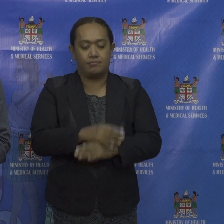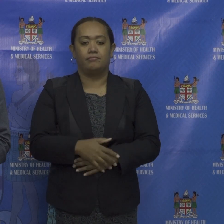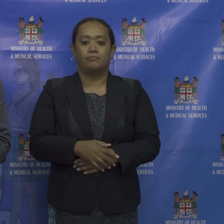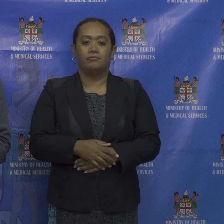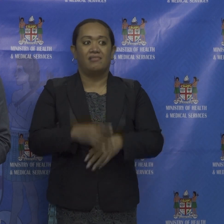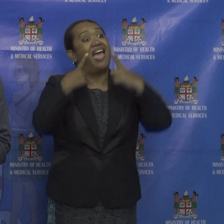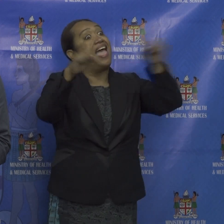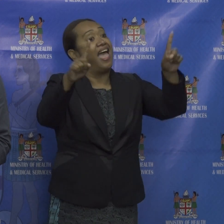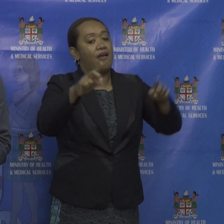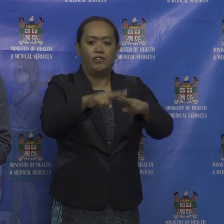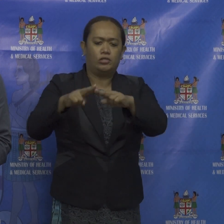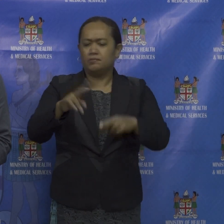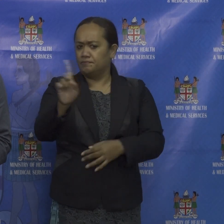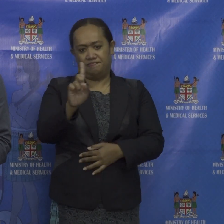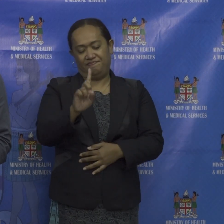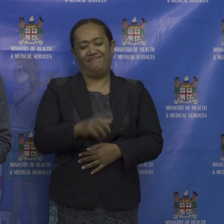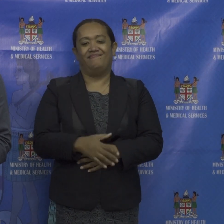nation.